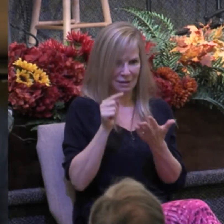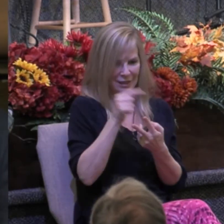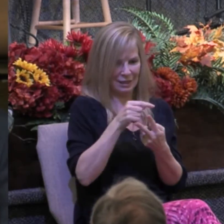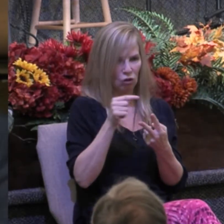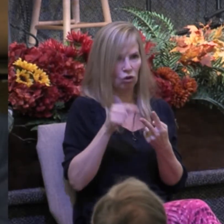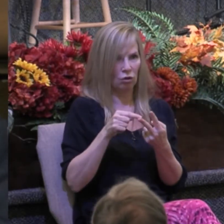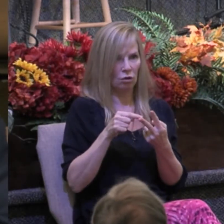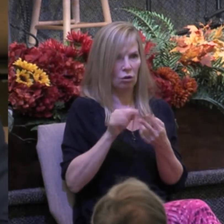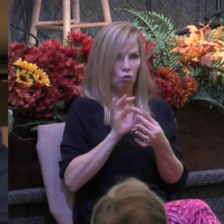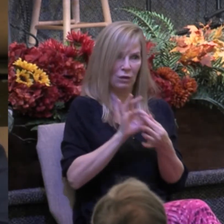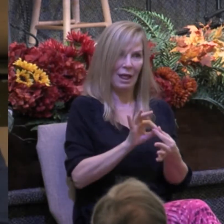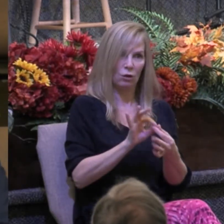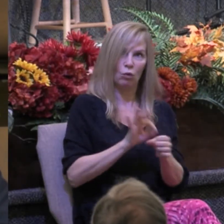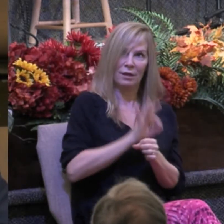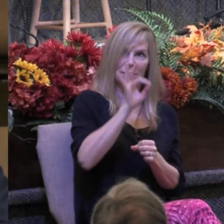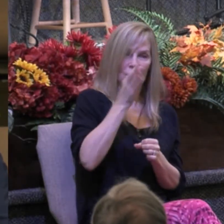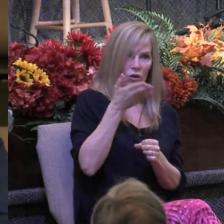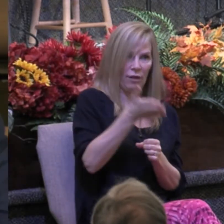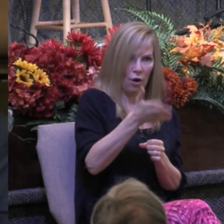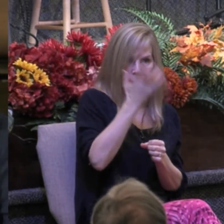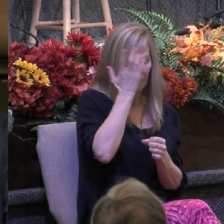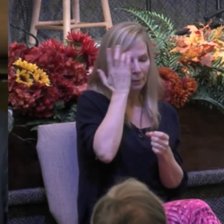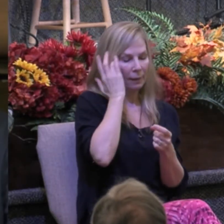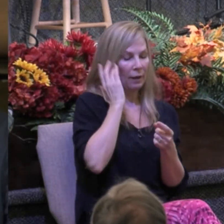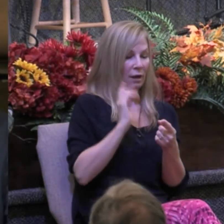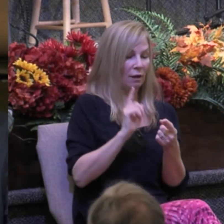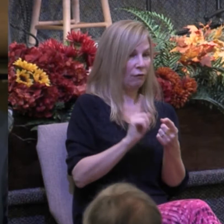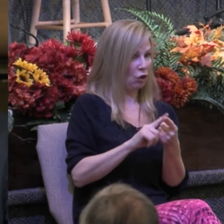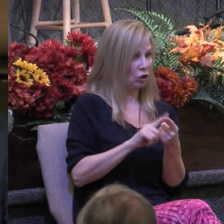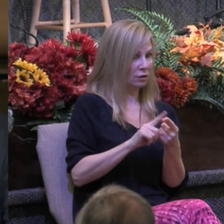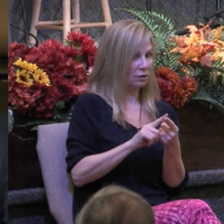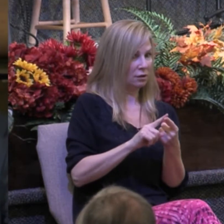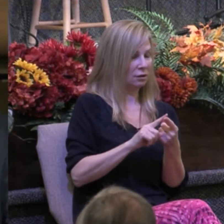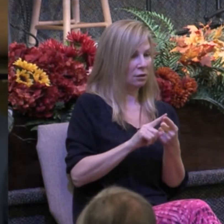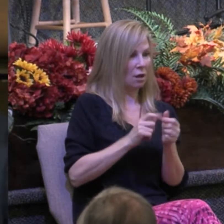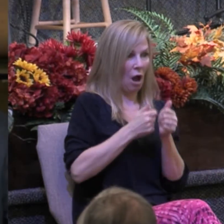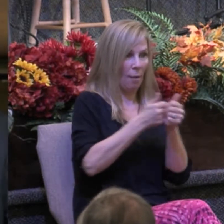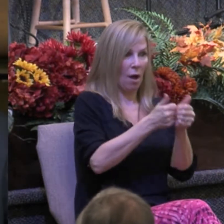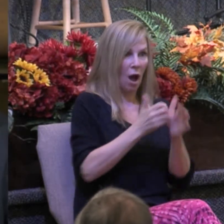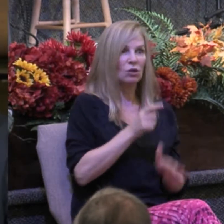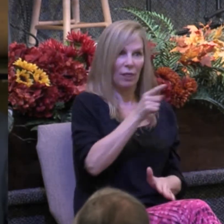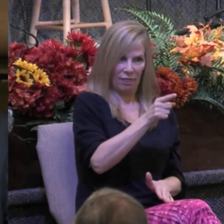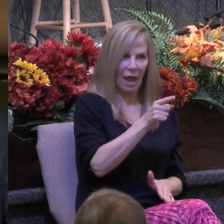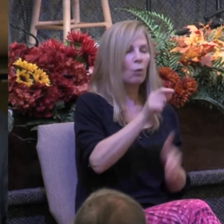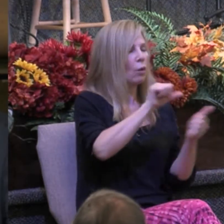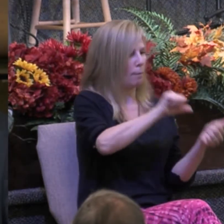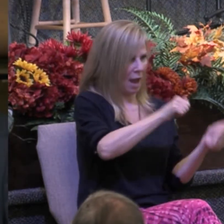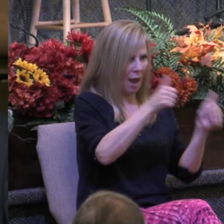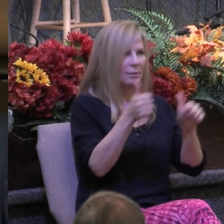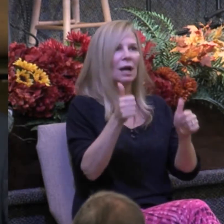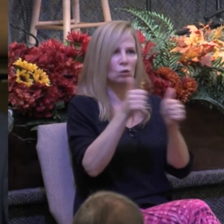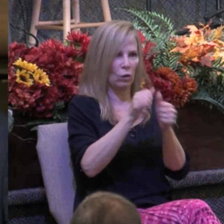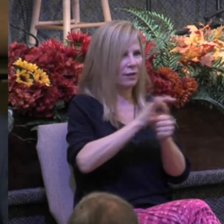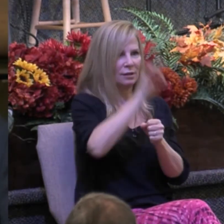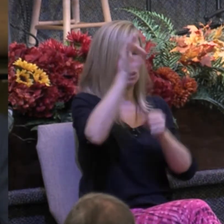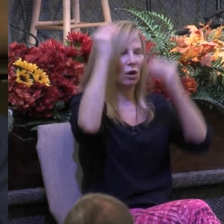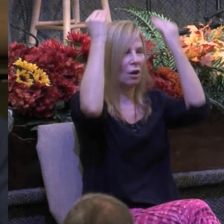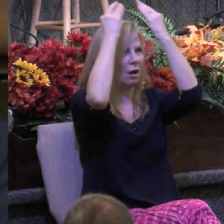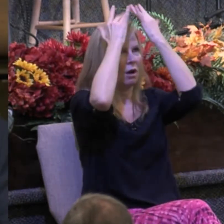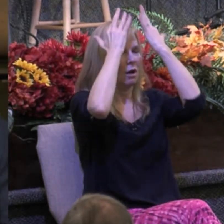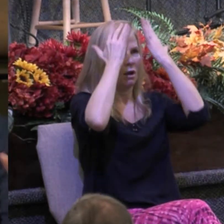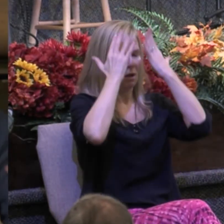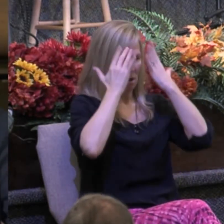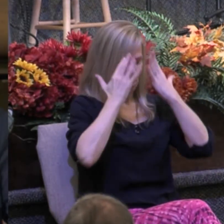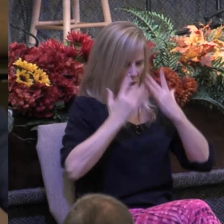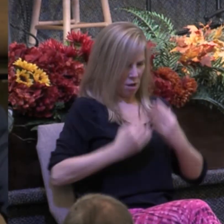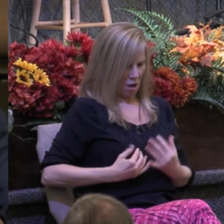two distinct truths concerning the Holy Spirit are present. First of all, the apostles were baptized with the Holy Spirit as He came to indwell them.